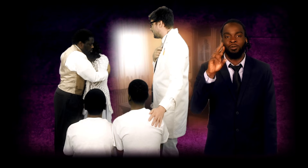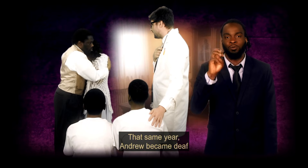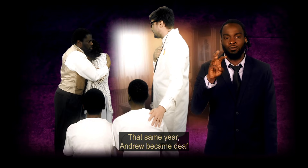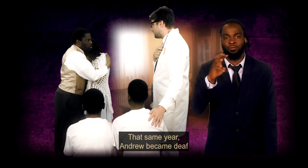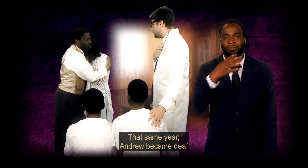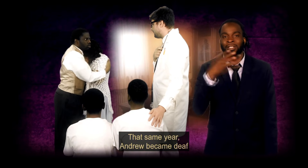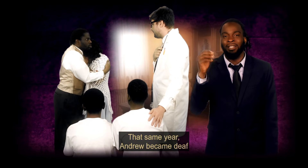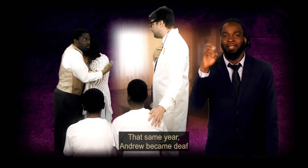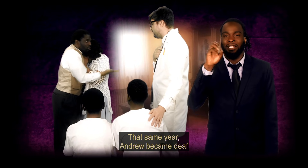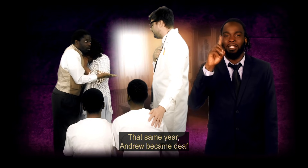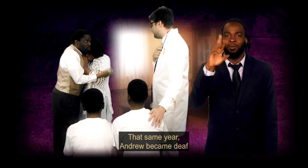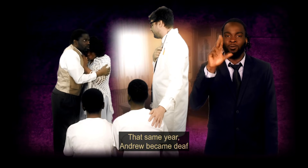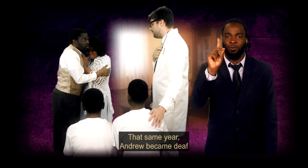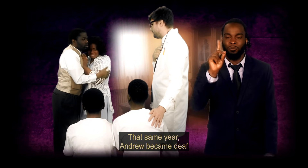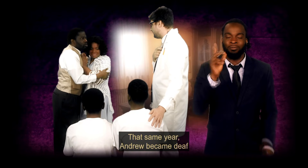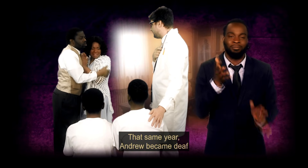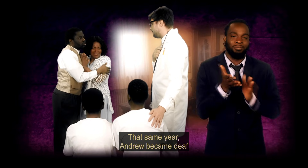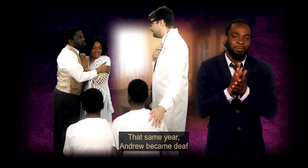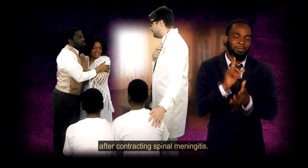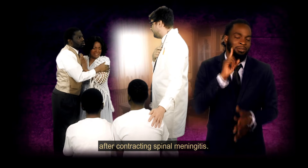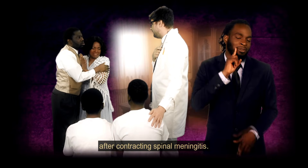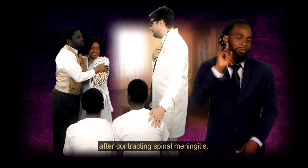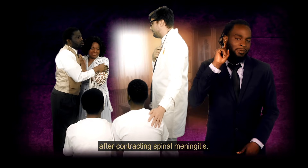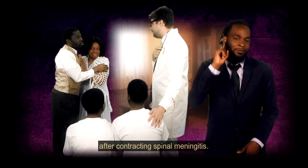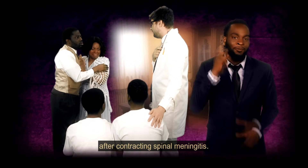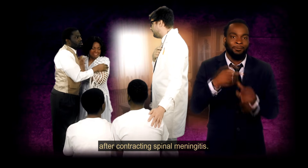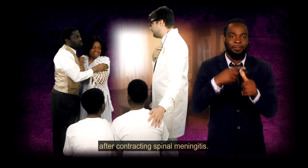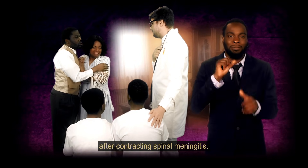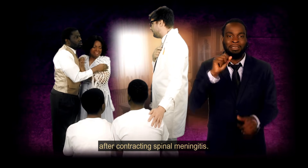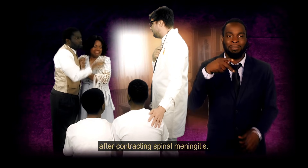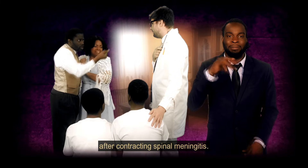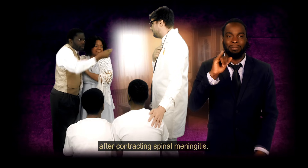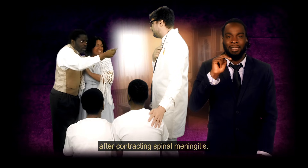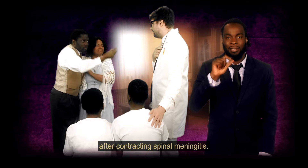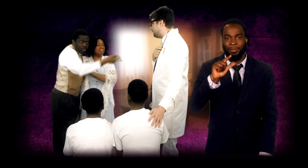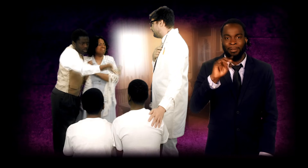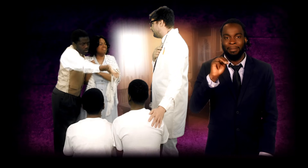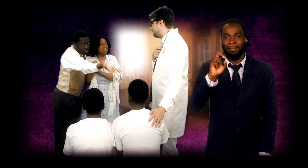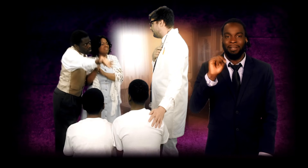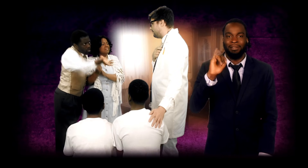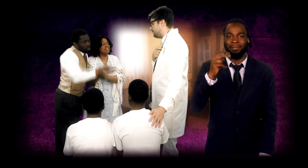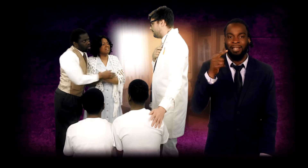That same year, Andrew became deaf after contracting spinal meningitis.